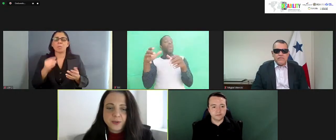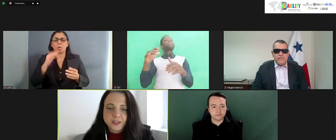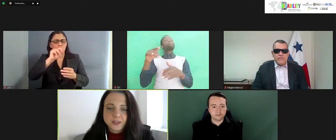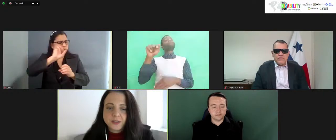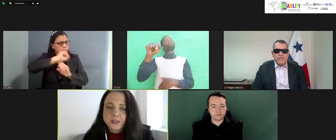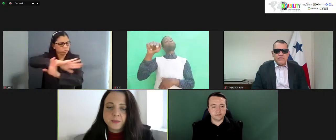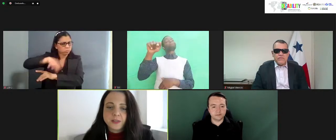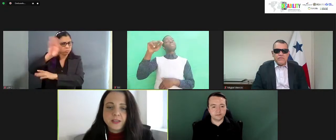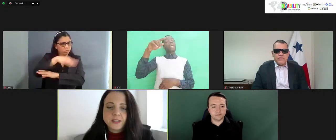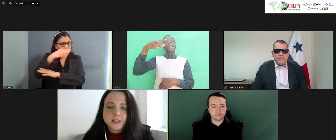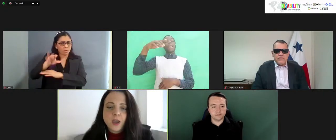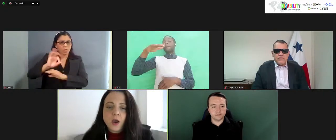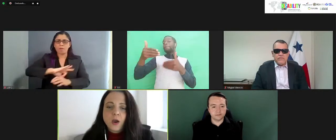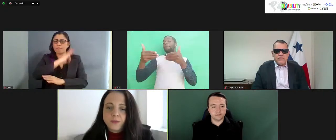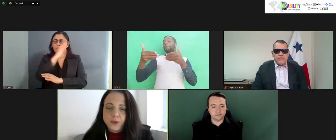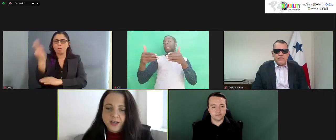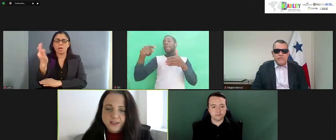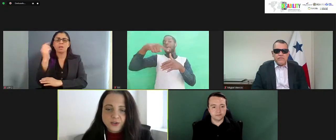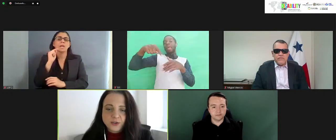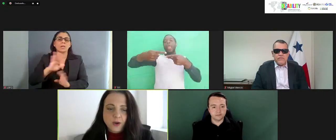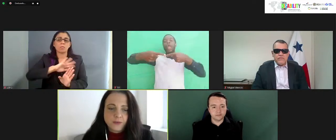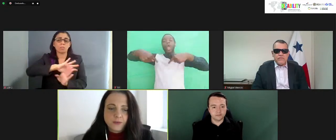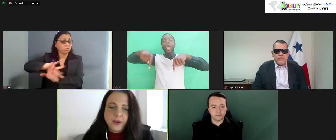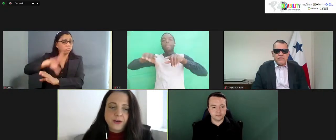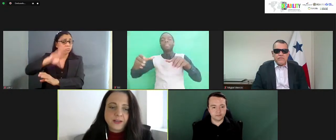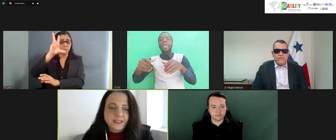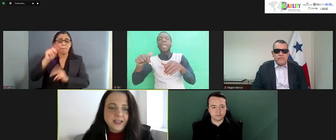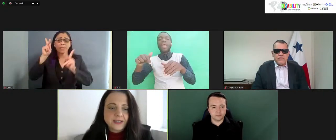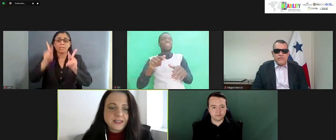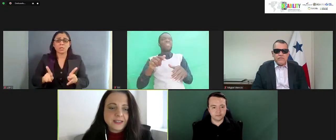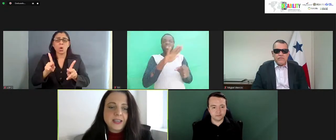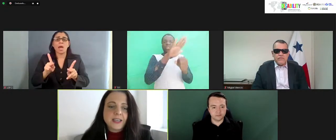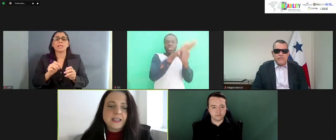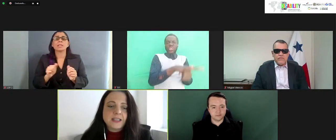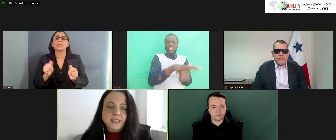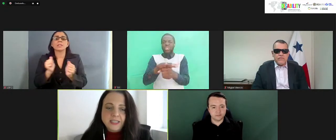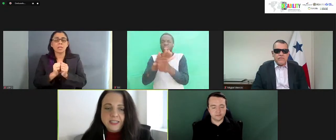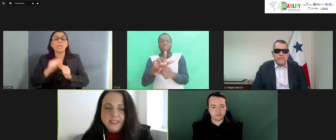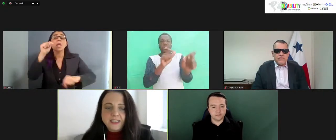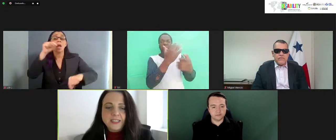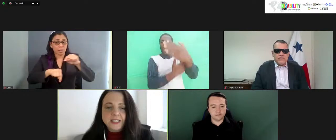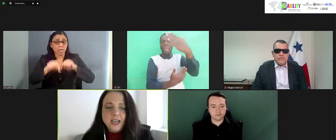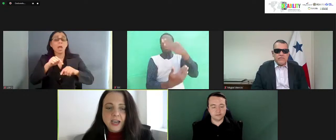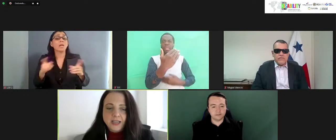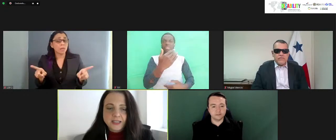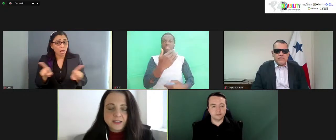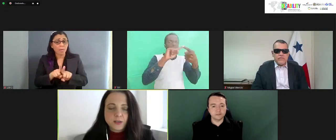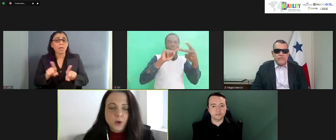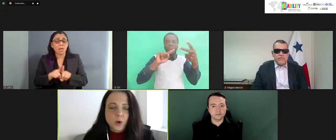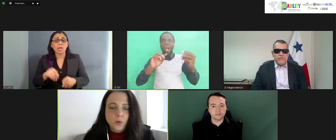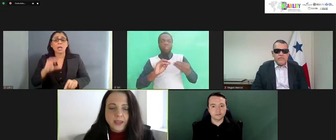against persons with disabilities of the organization of american states c-e-d-d-i-s-o-a-s